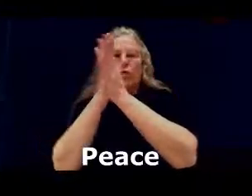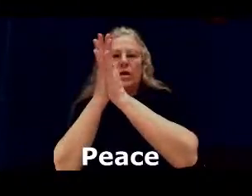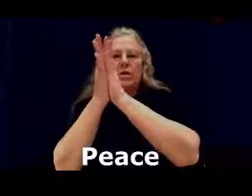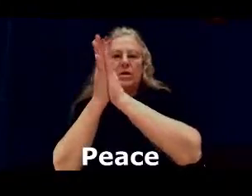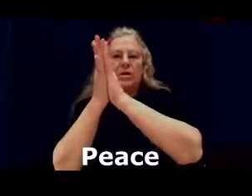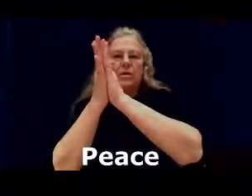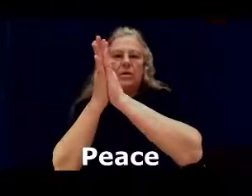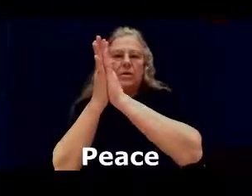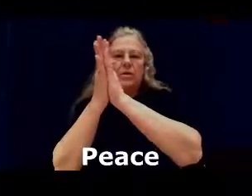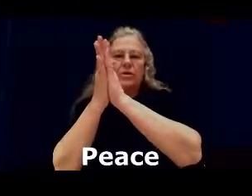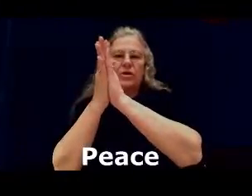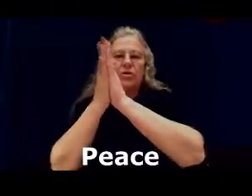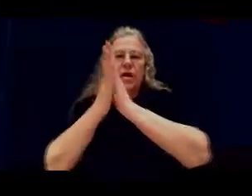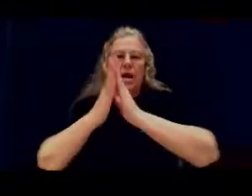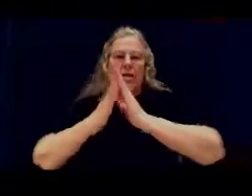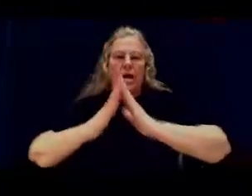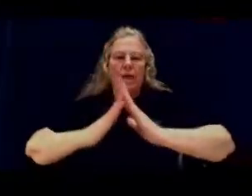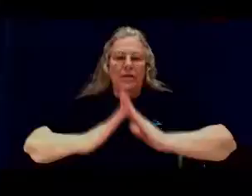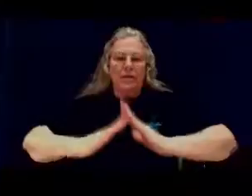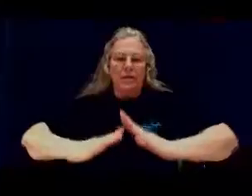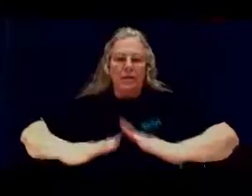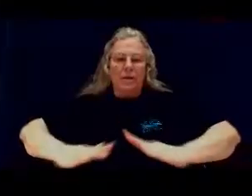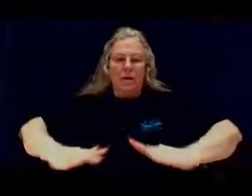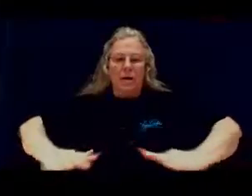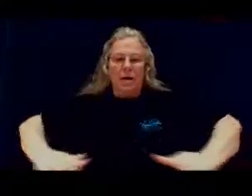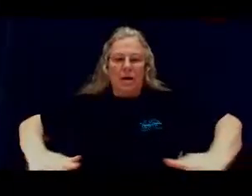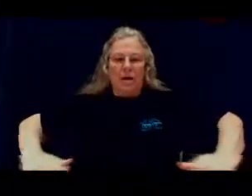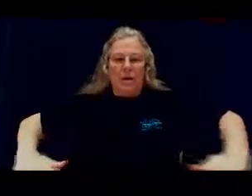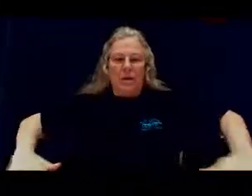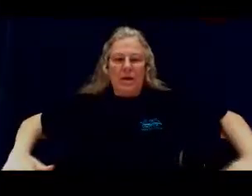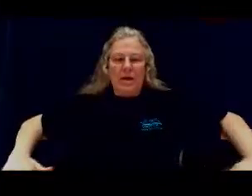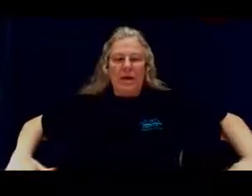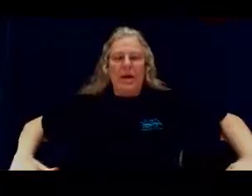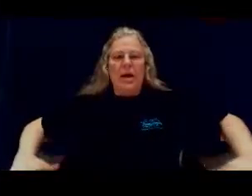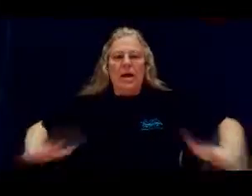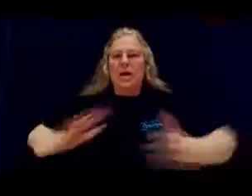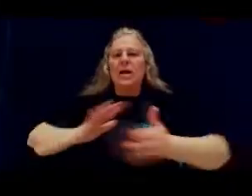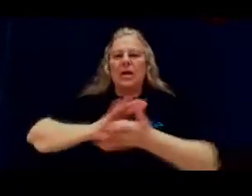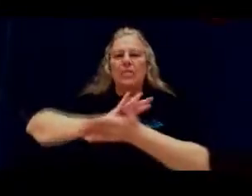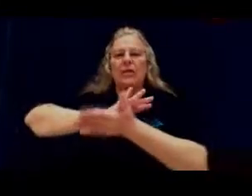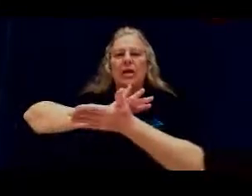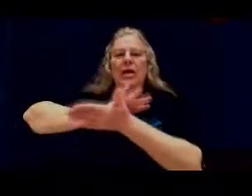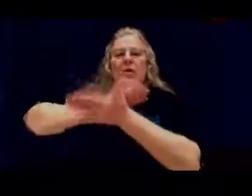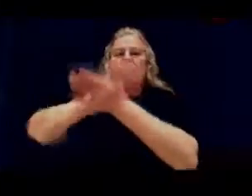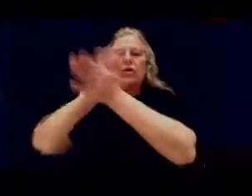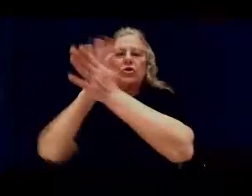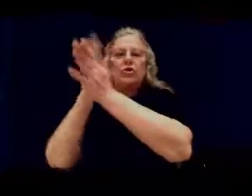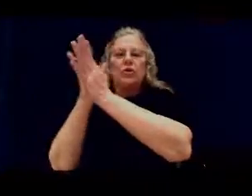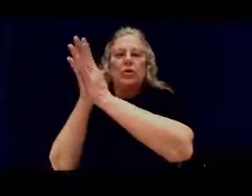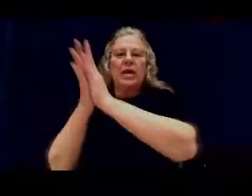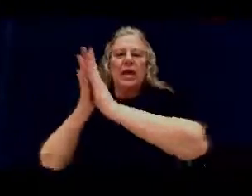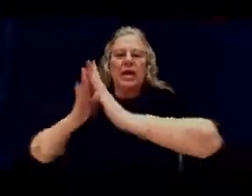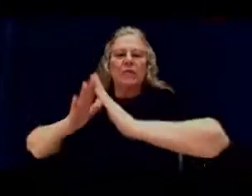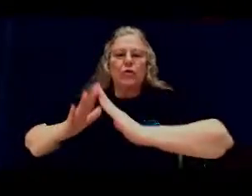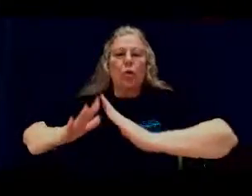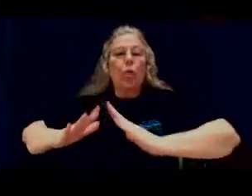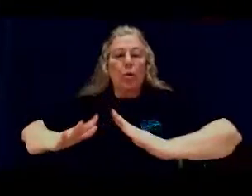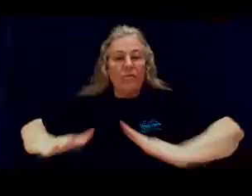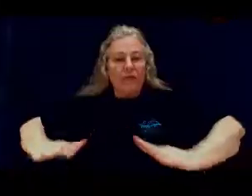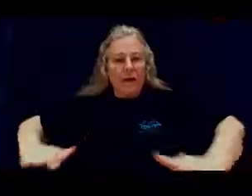it till they're straight up, and then calming down. It really, once you do it, it gives you a warm feeling,